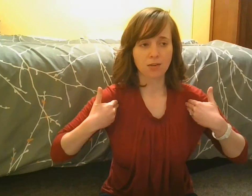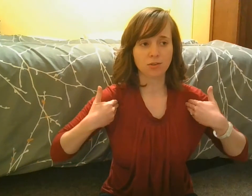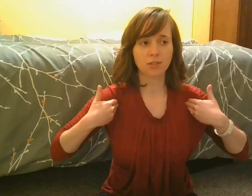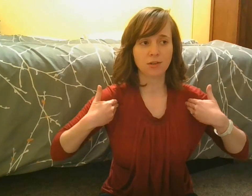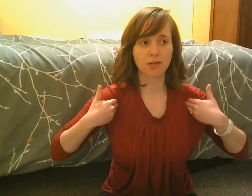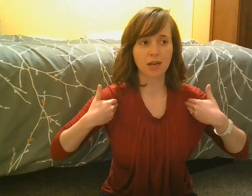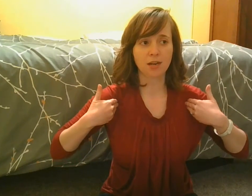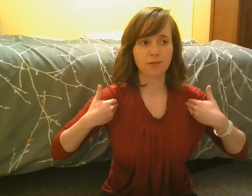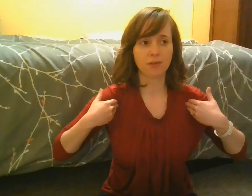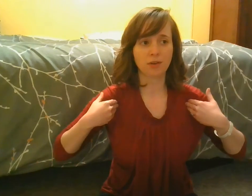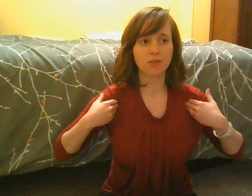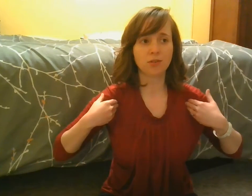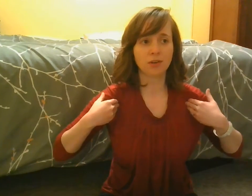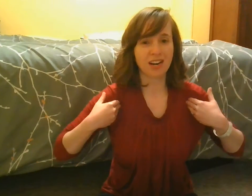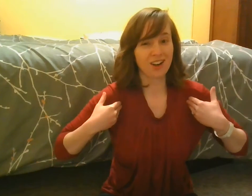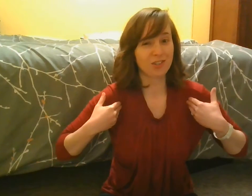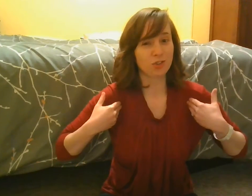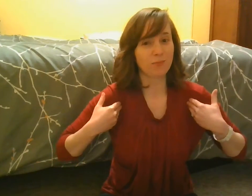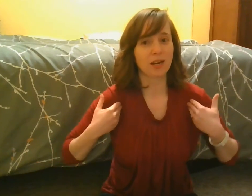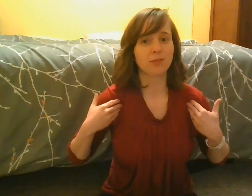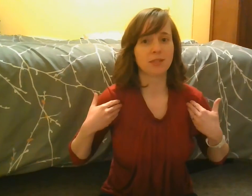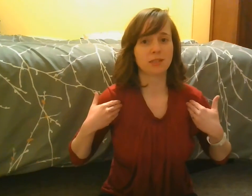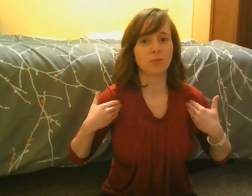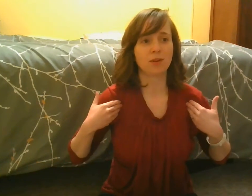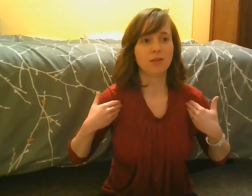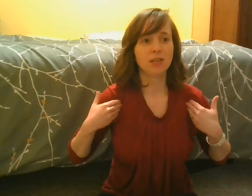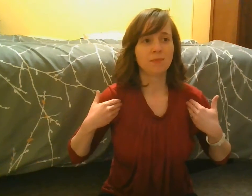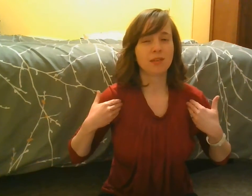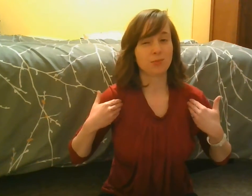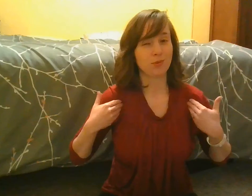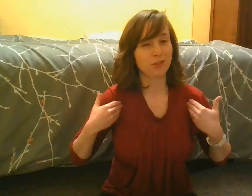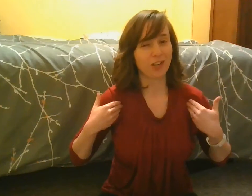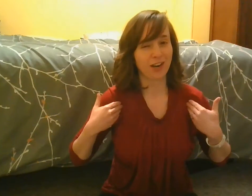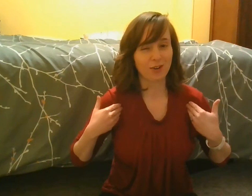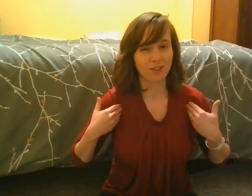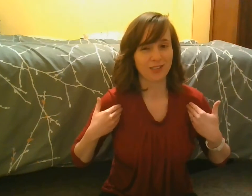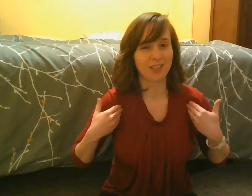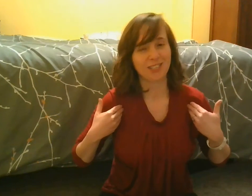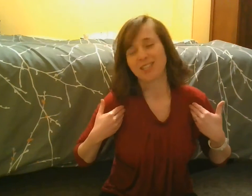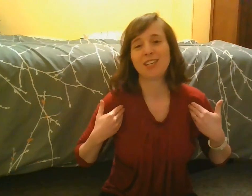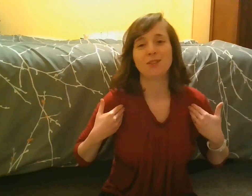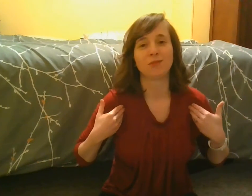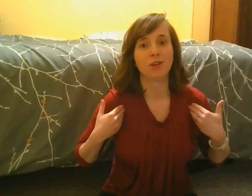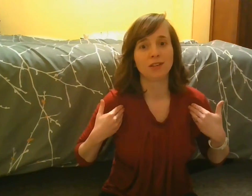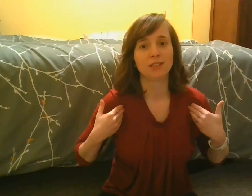you're just going to also going to kind of hunch your back with this as well, because when you're tired or exhausted at the end of a long day,